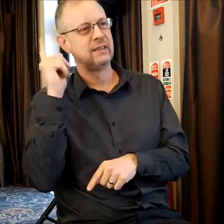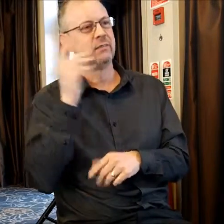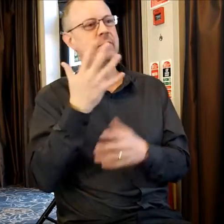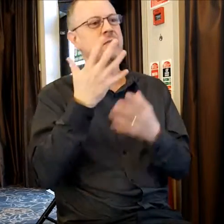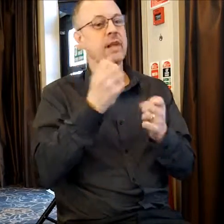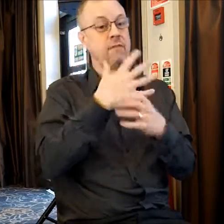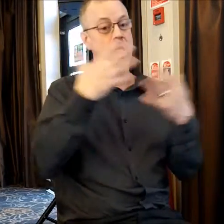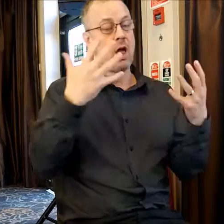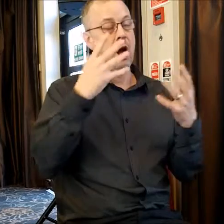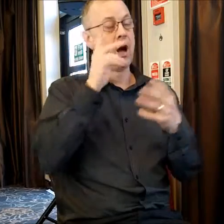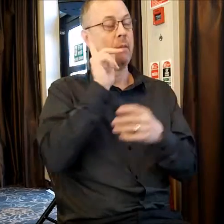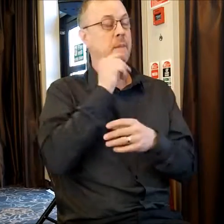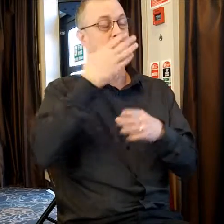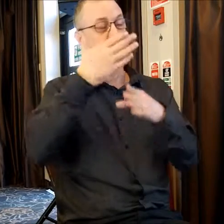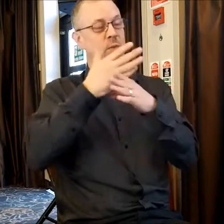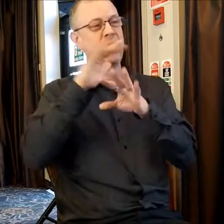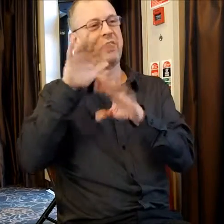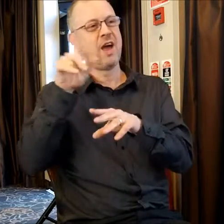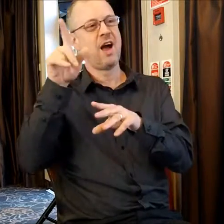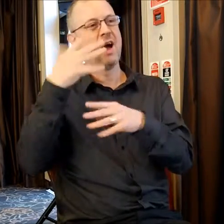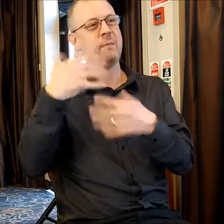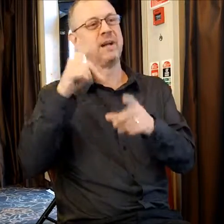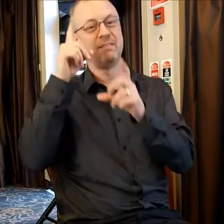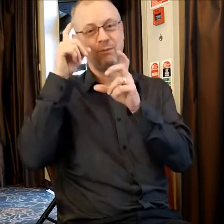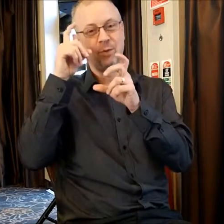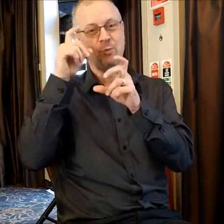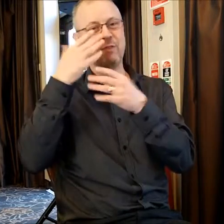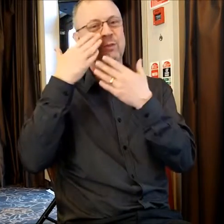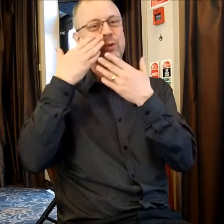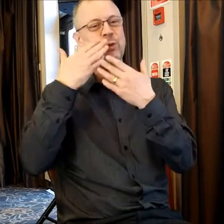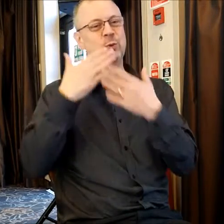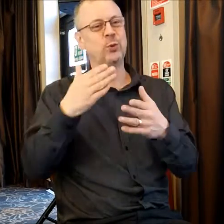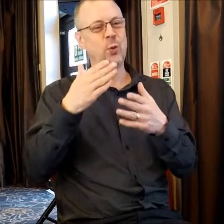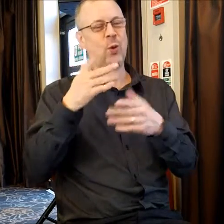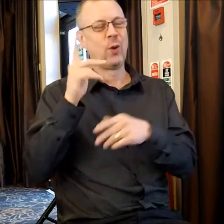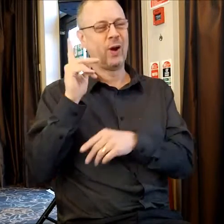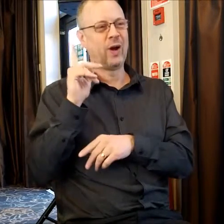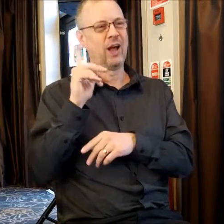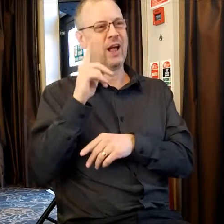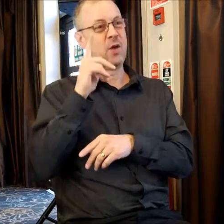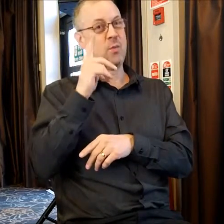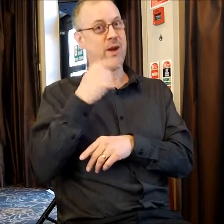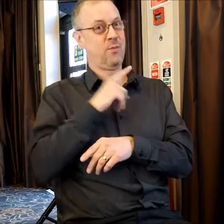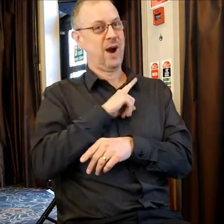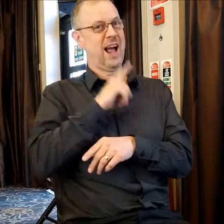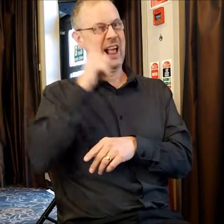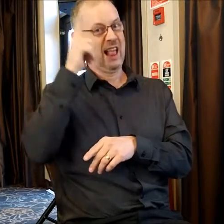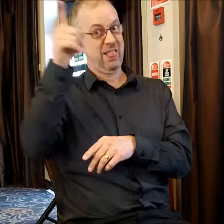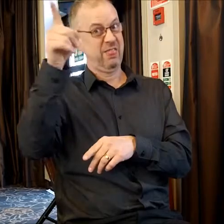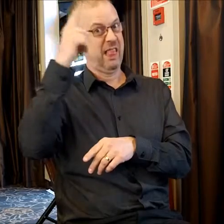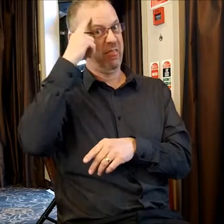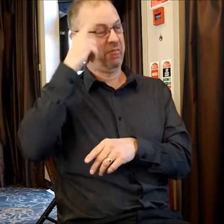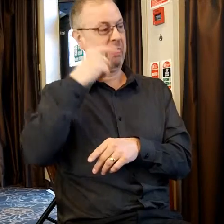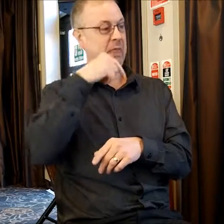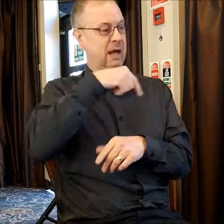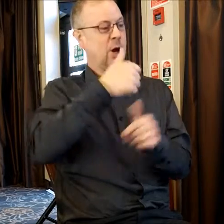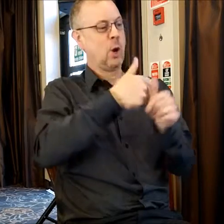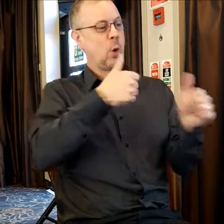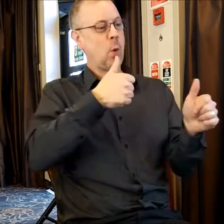agency. They sent us that photo to, I think they thought that we didn't believe them really. The containers were stuck